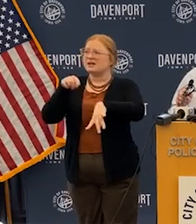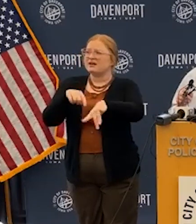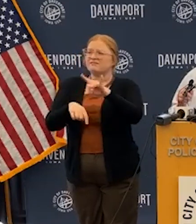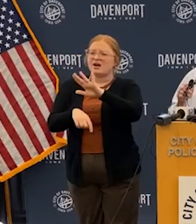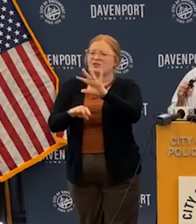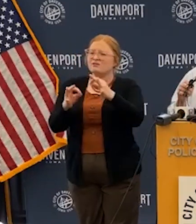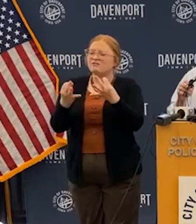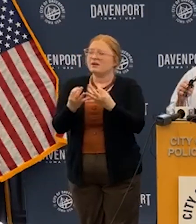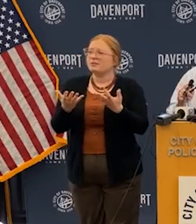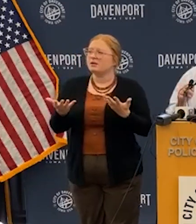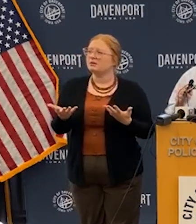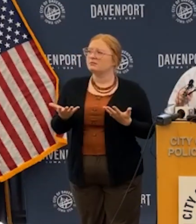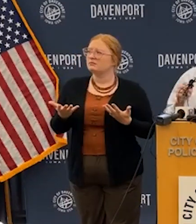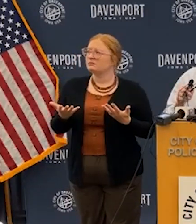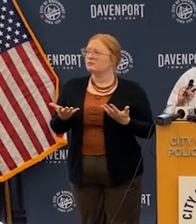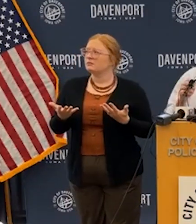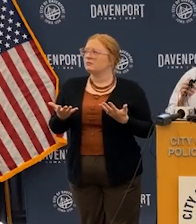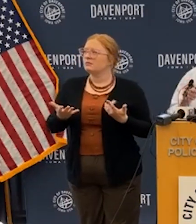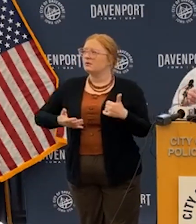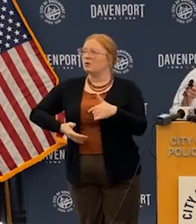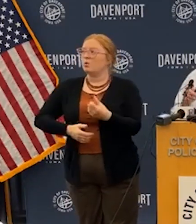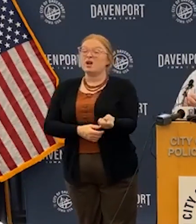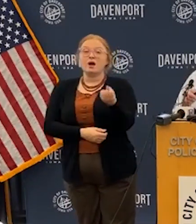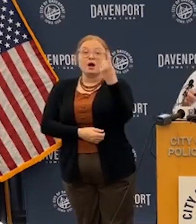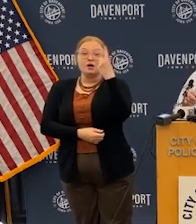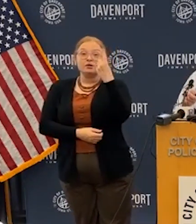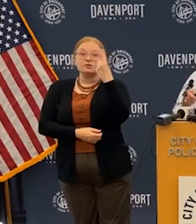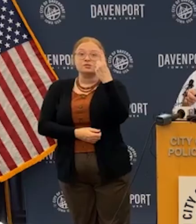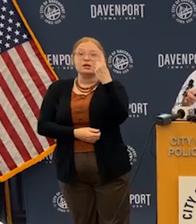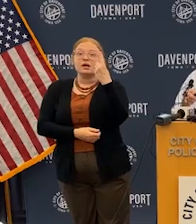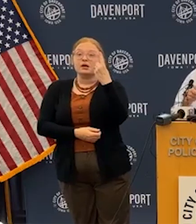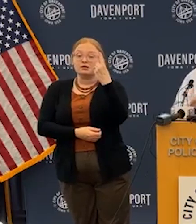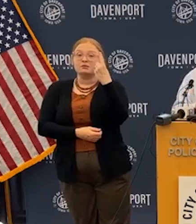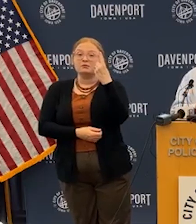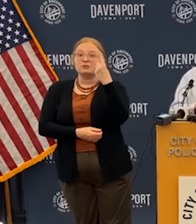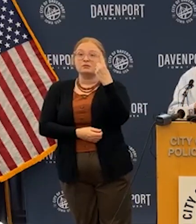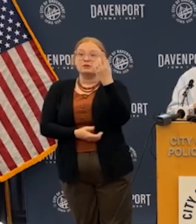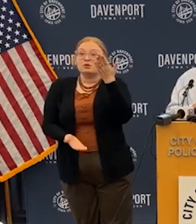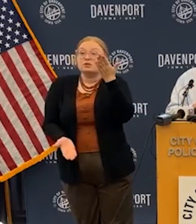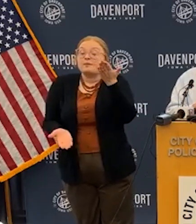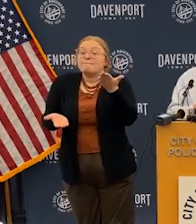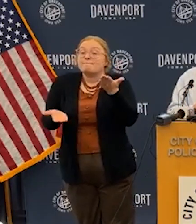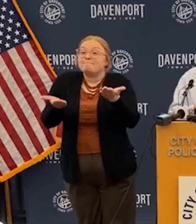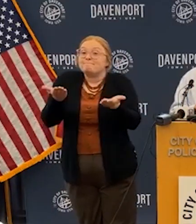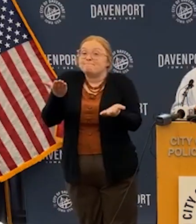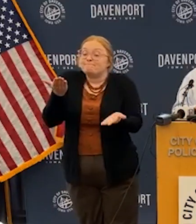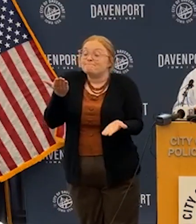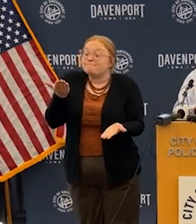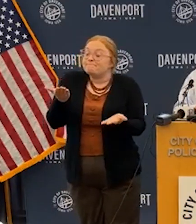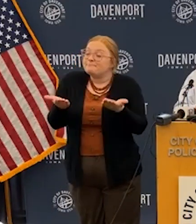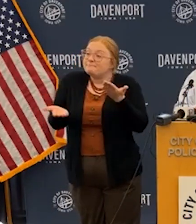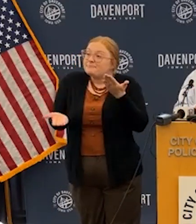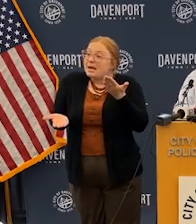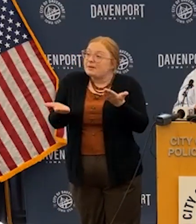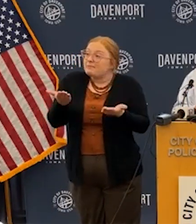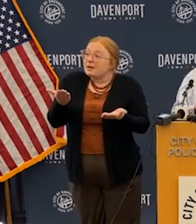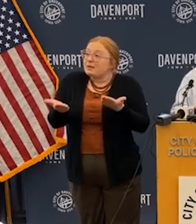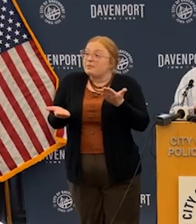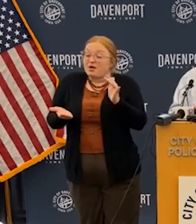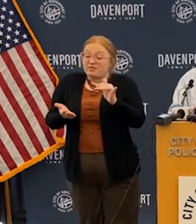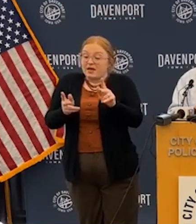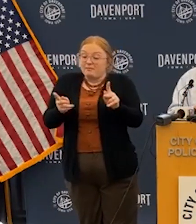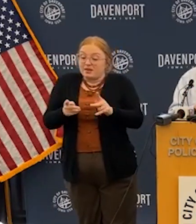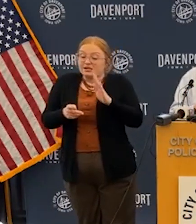Understanding that there's a possibility, as you heard the chief say, strong possibility, that this is a resting place. There is no